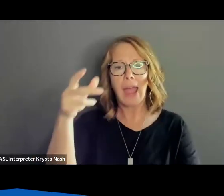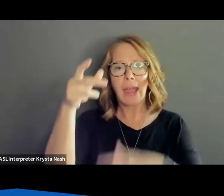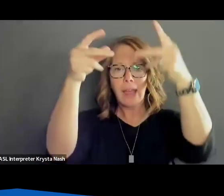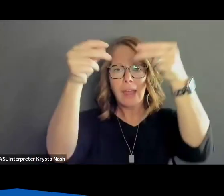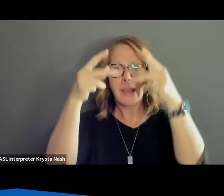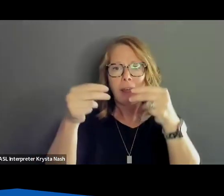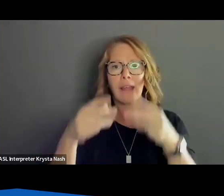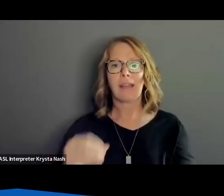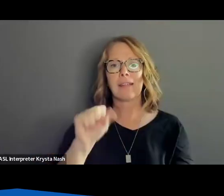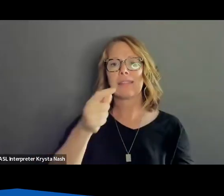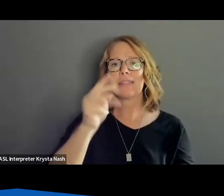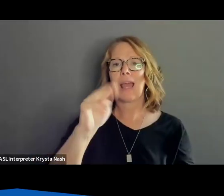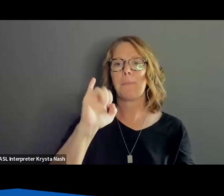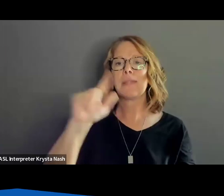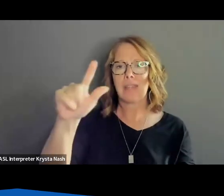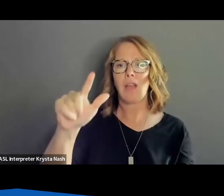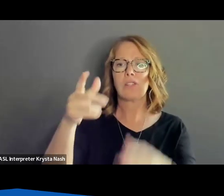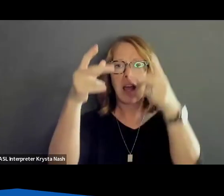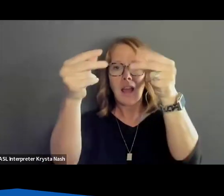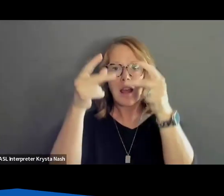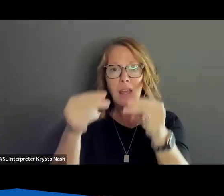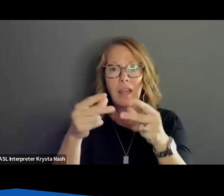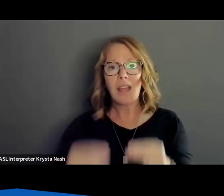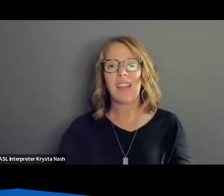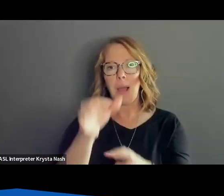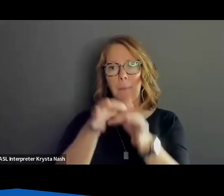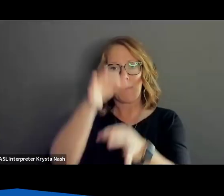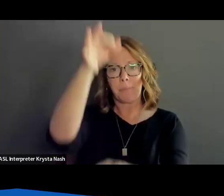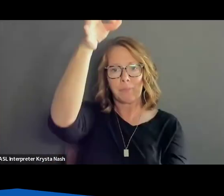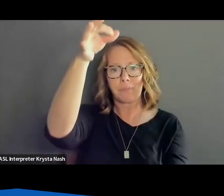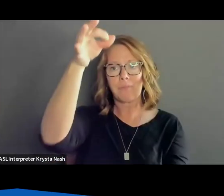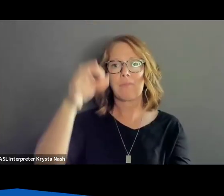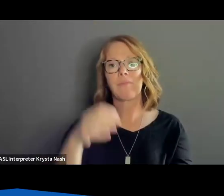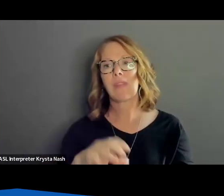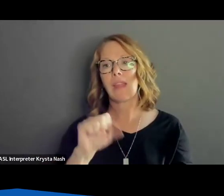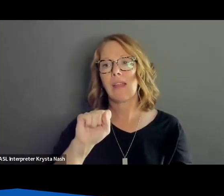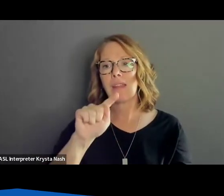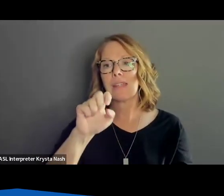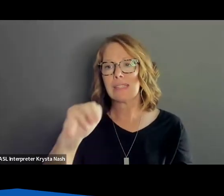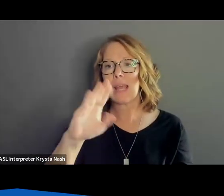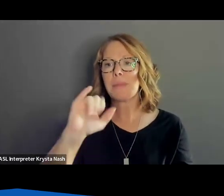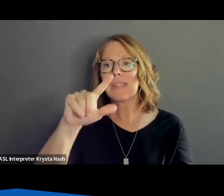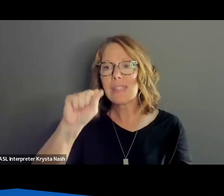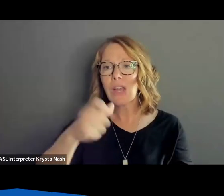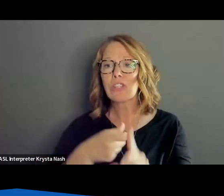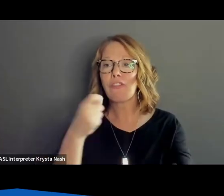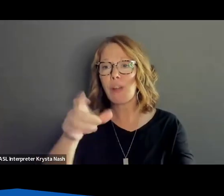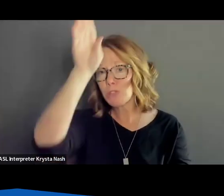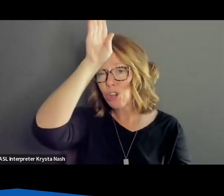spinal column, just on both sides, and they would inject stem cells. The stem cells were from sharks. That's called